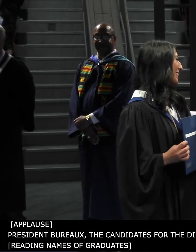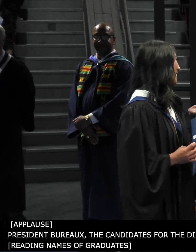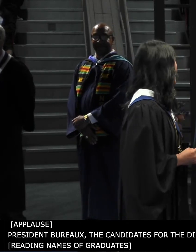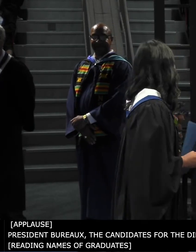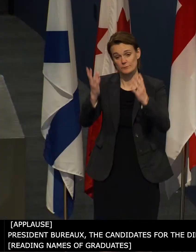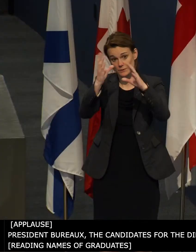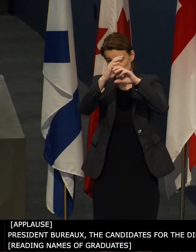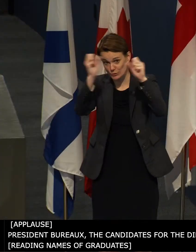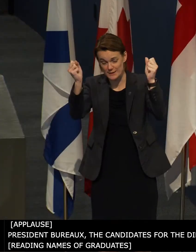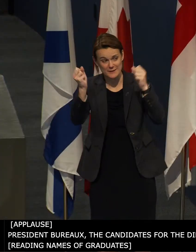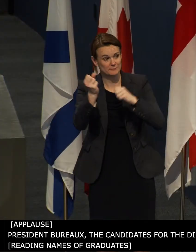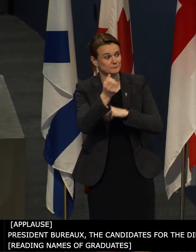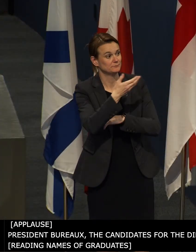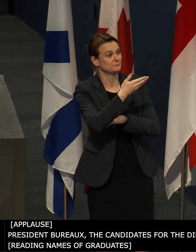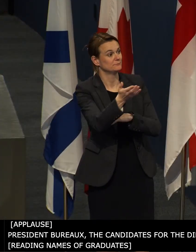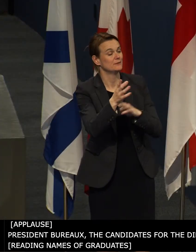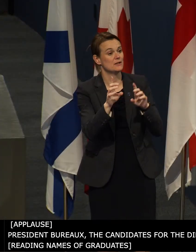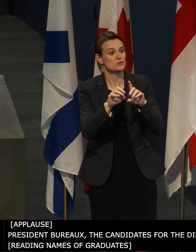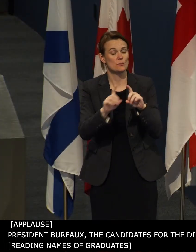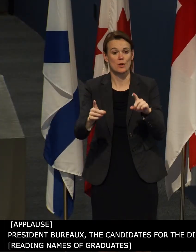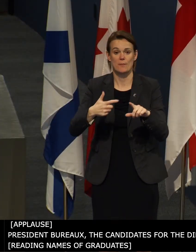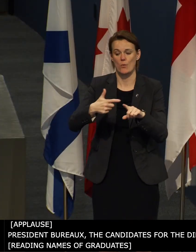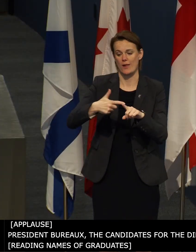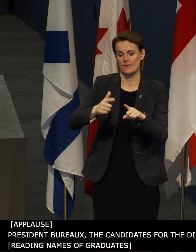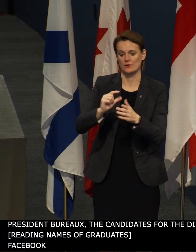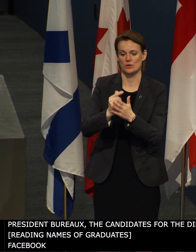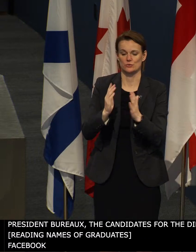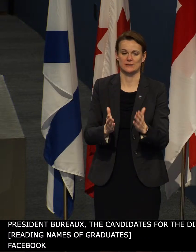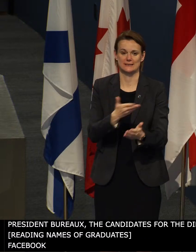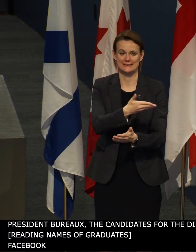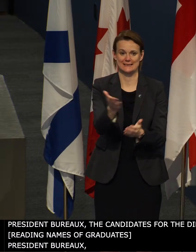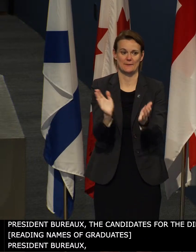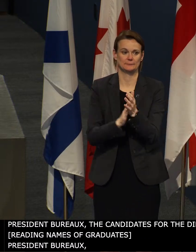President Bureau, the graduates and the diploma for welding.